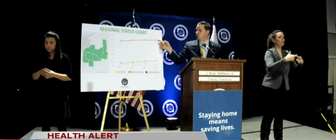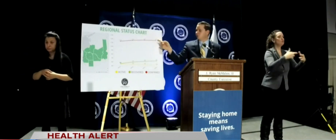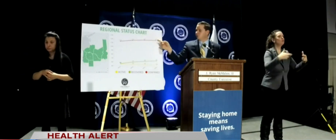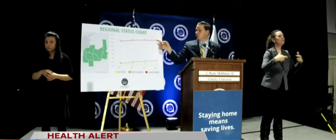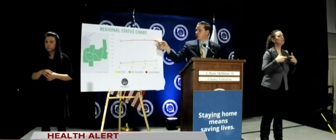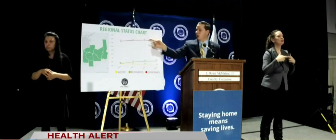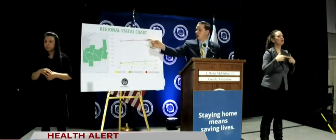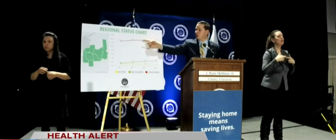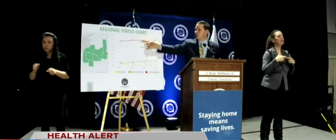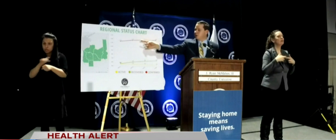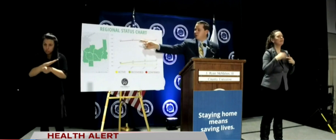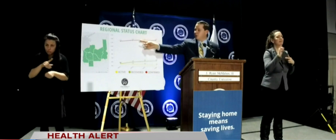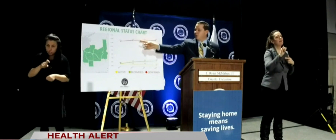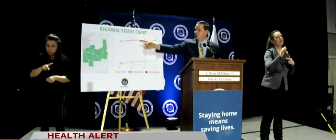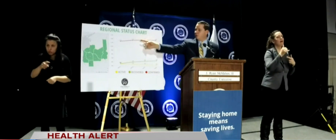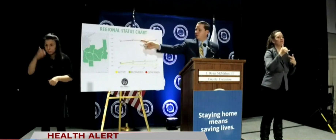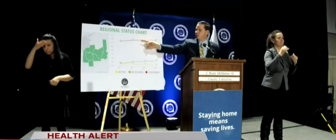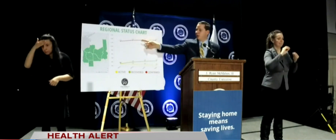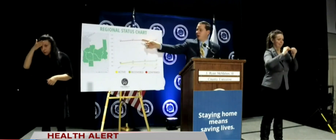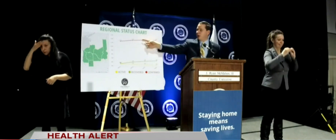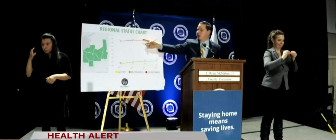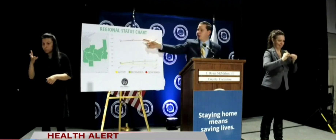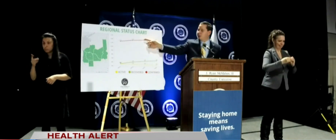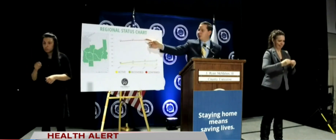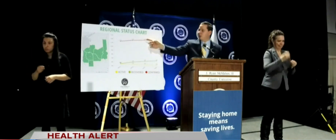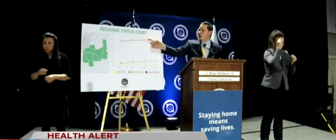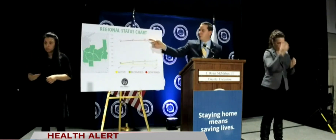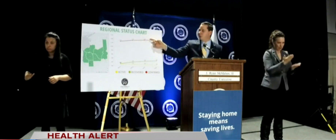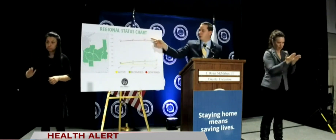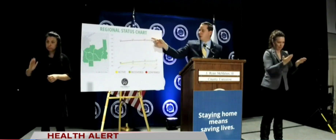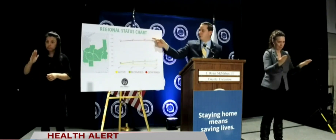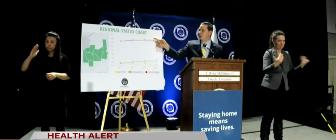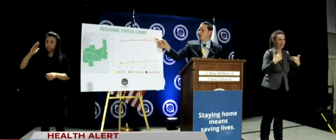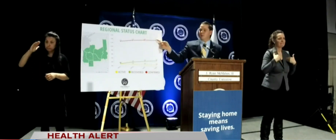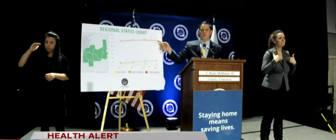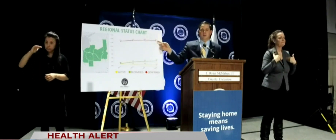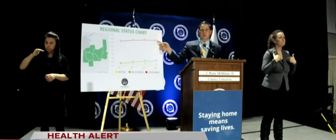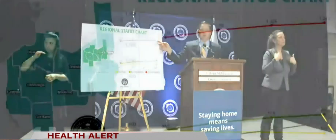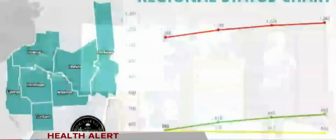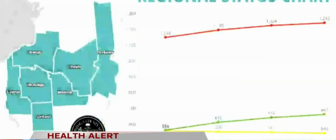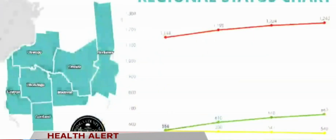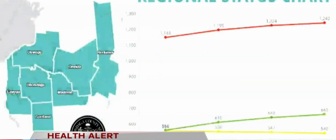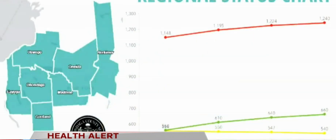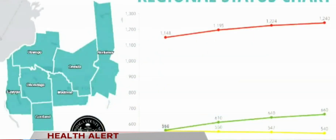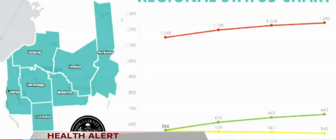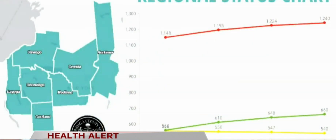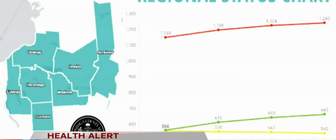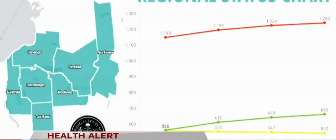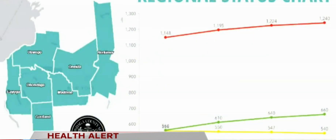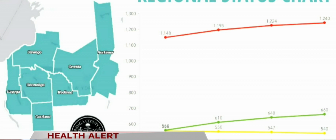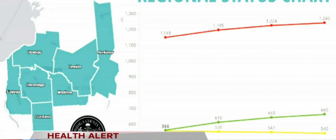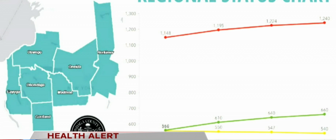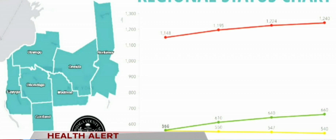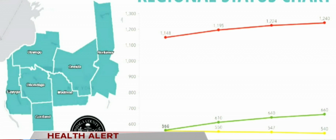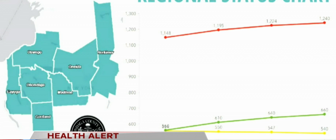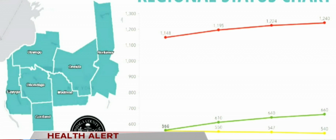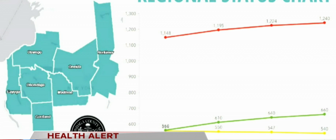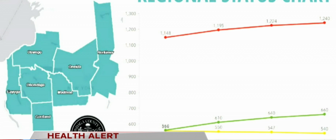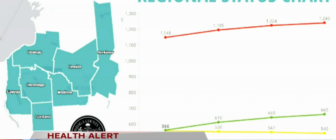region. You can see the curve going up a little bit, but certainly looks like it's flattening